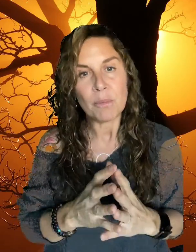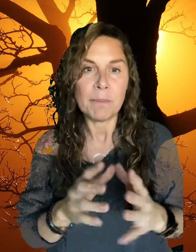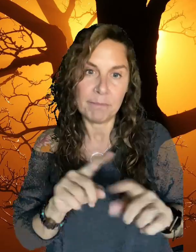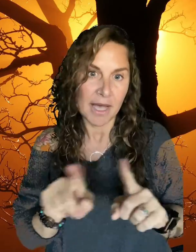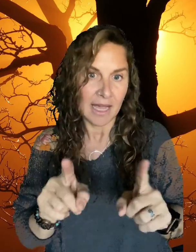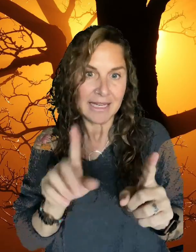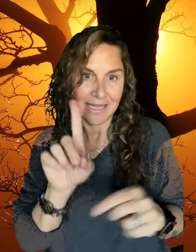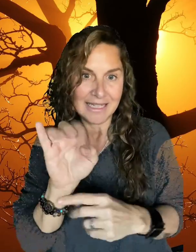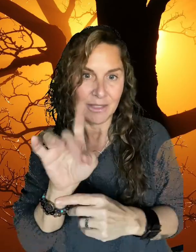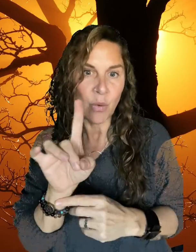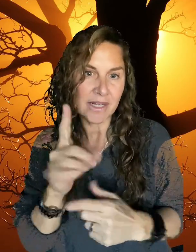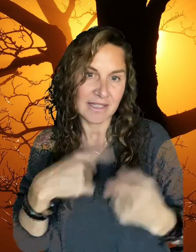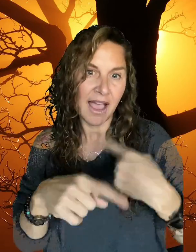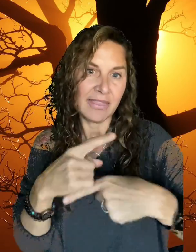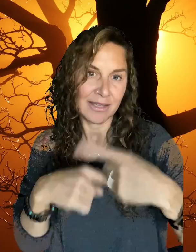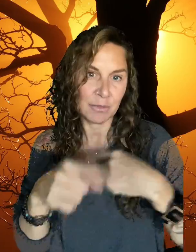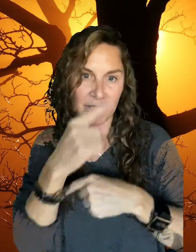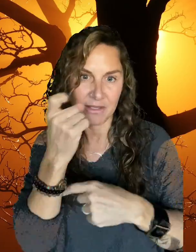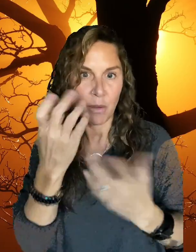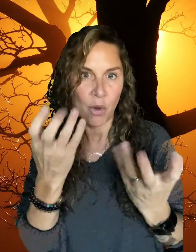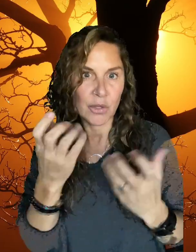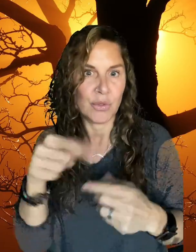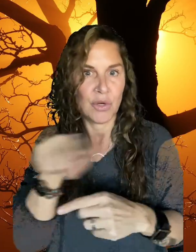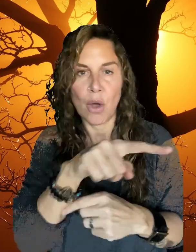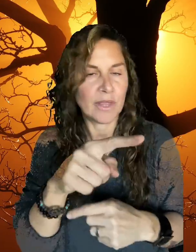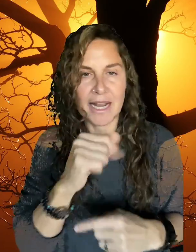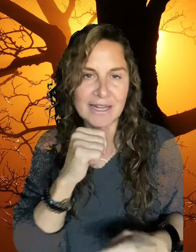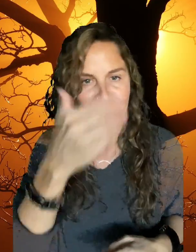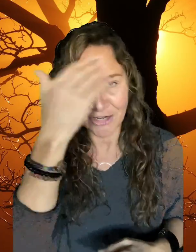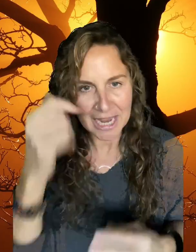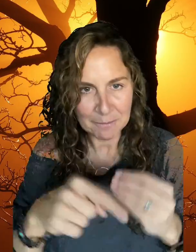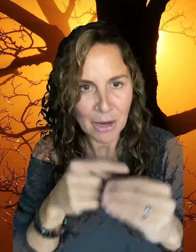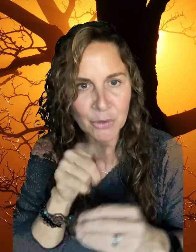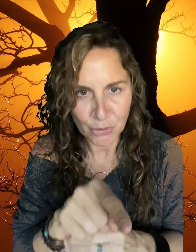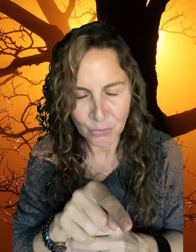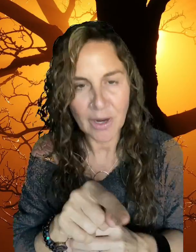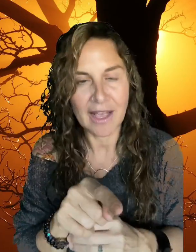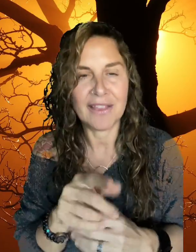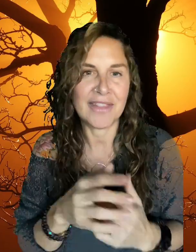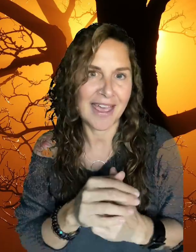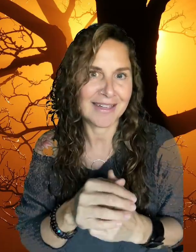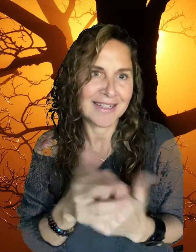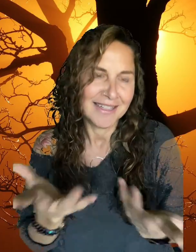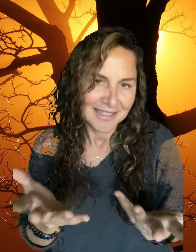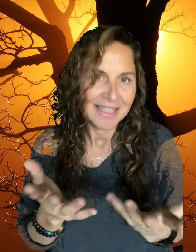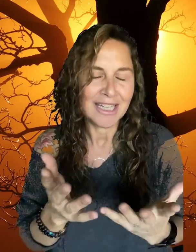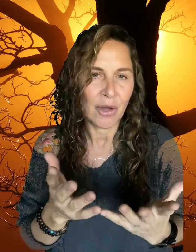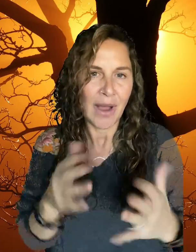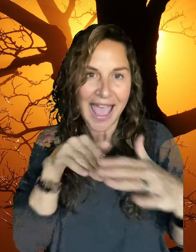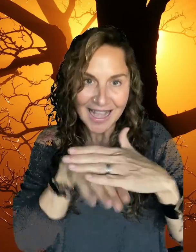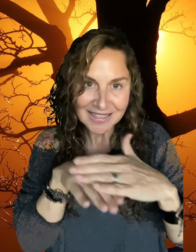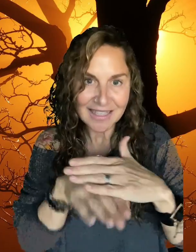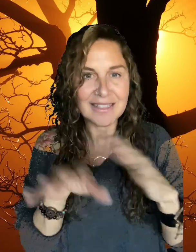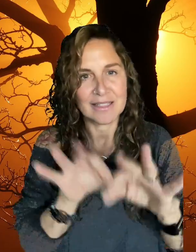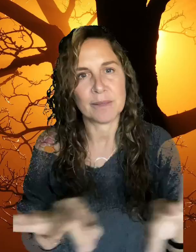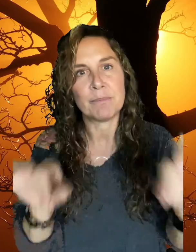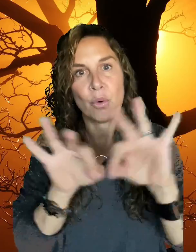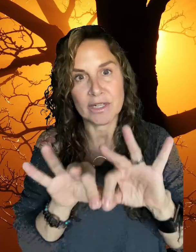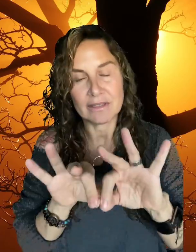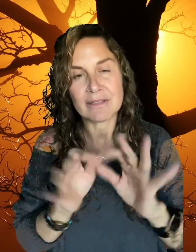but I did want to sign this because I want you to know that I didn't forget about you and that, access is important.